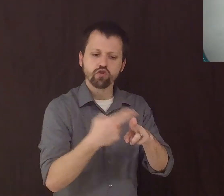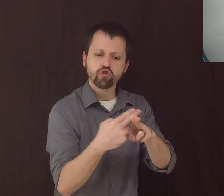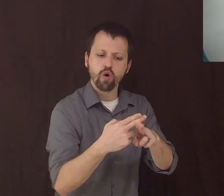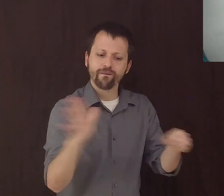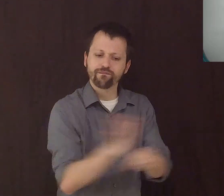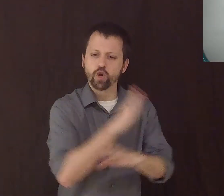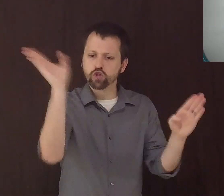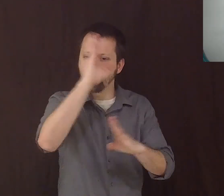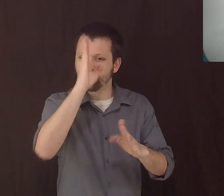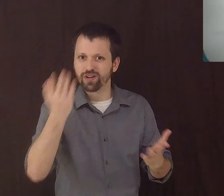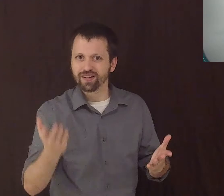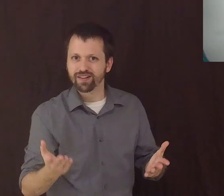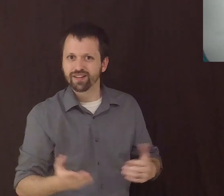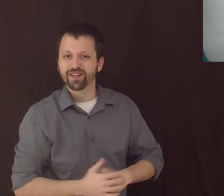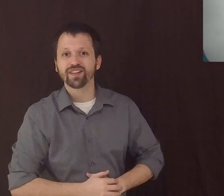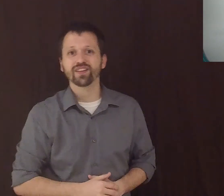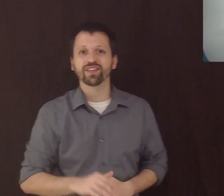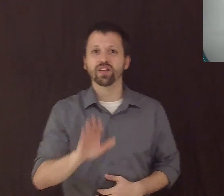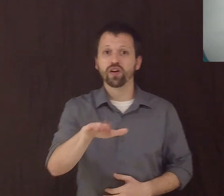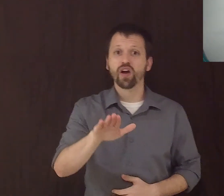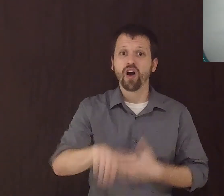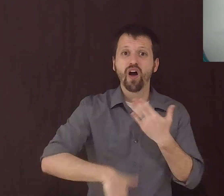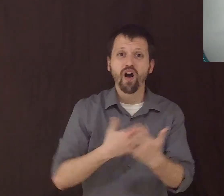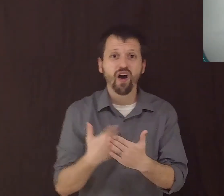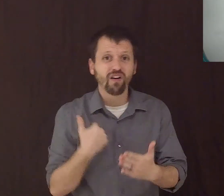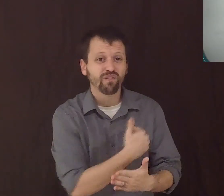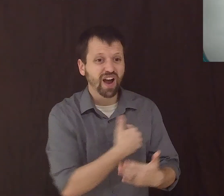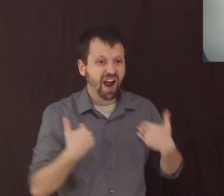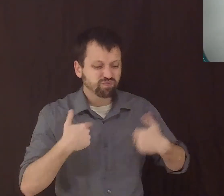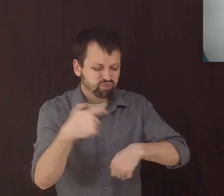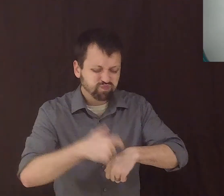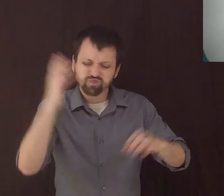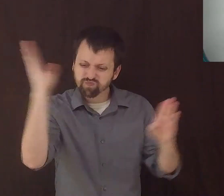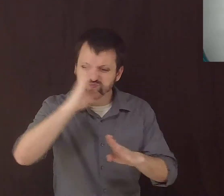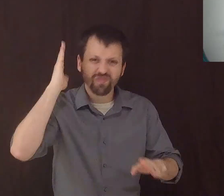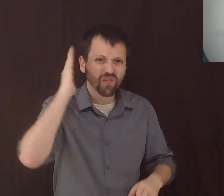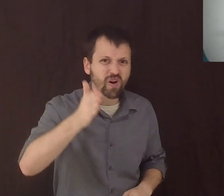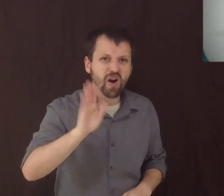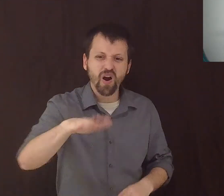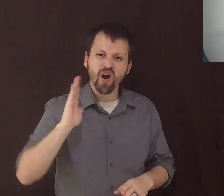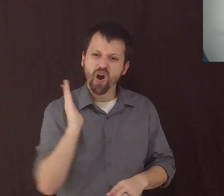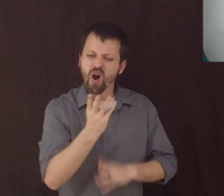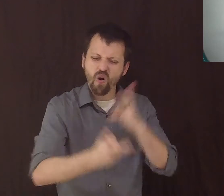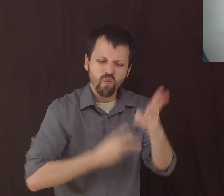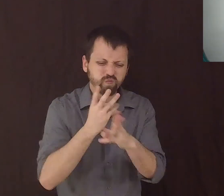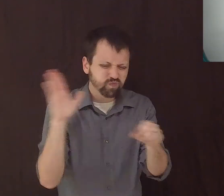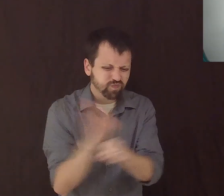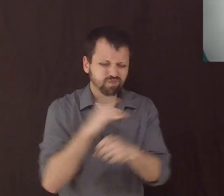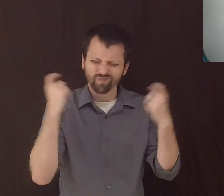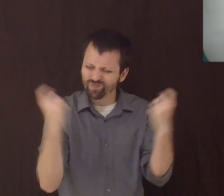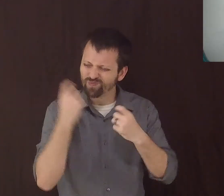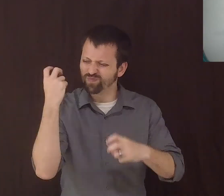is of a few days and full of trouble. So we're all going to go through times of trouble. We're all going to go through trials. We live in a fallen creation, you